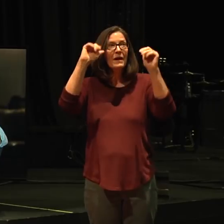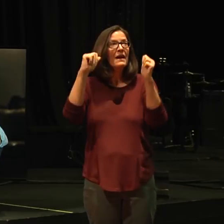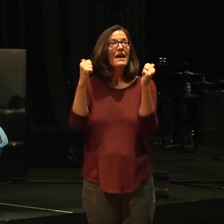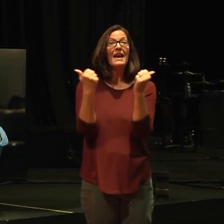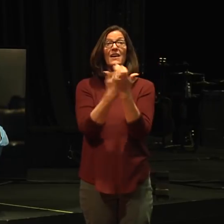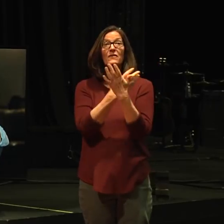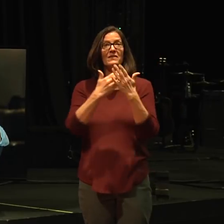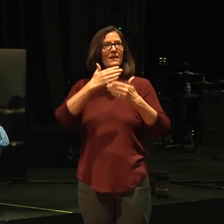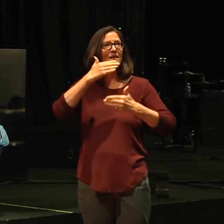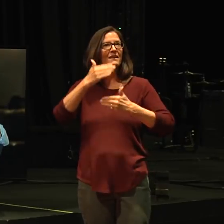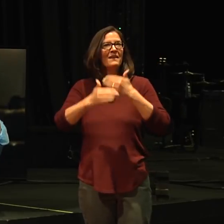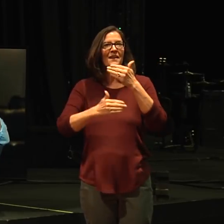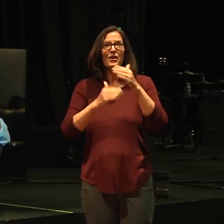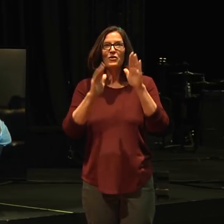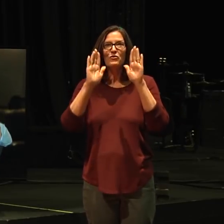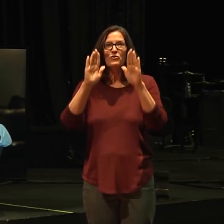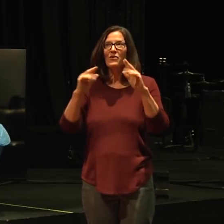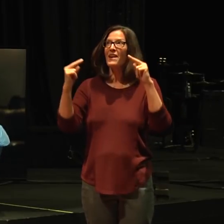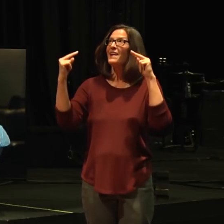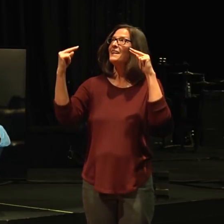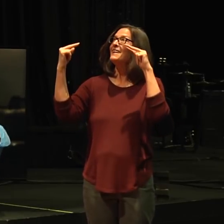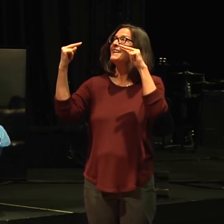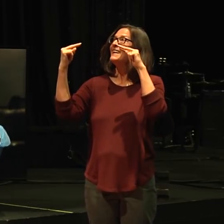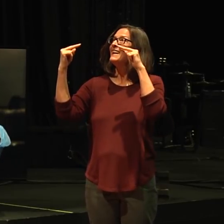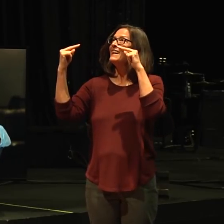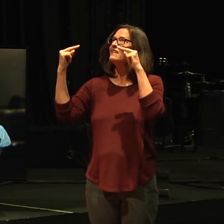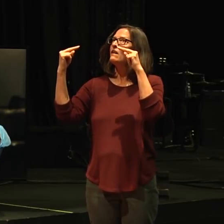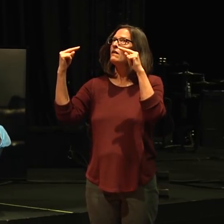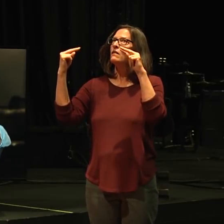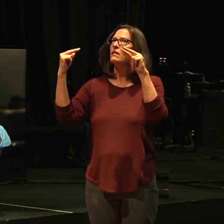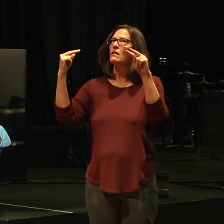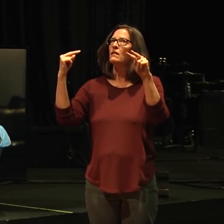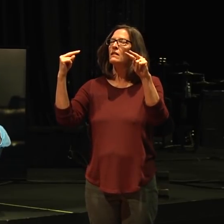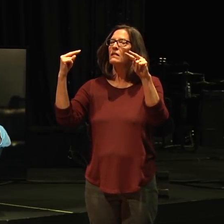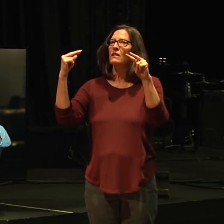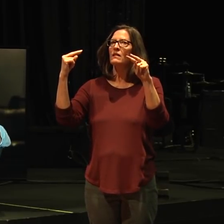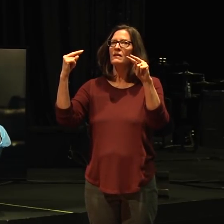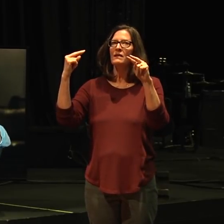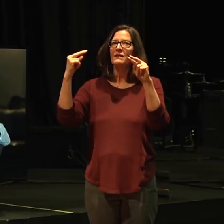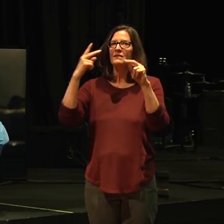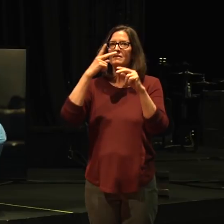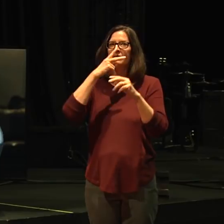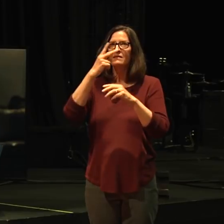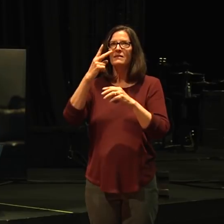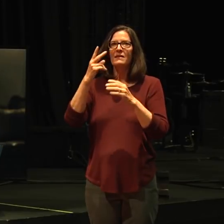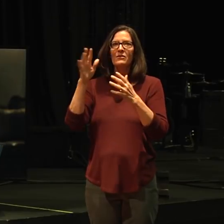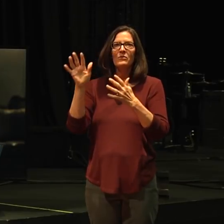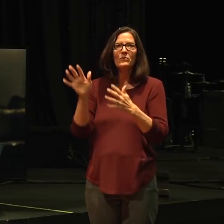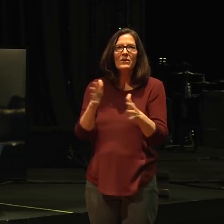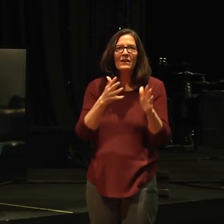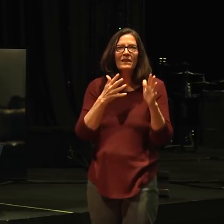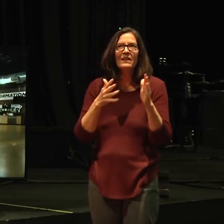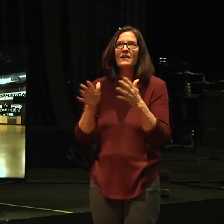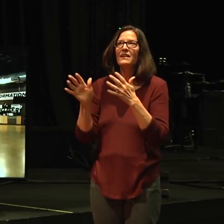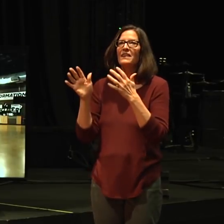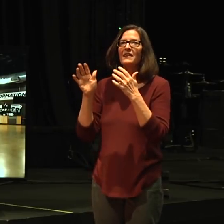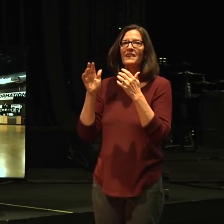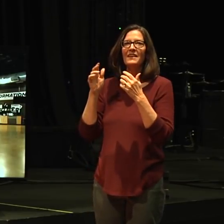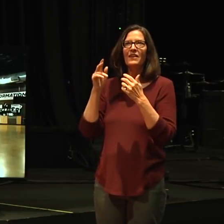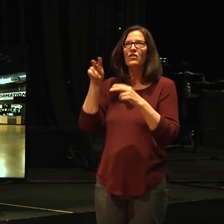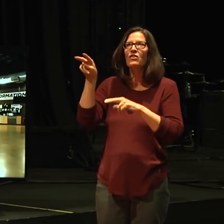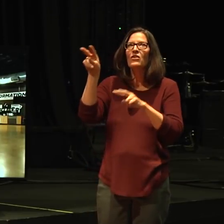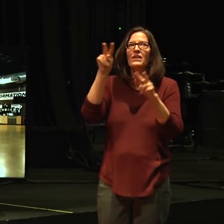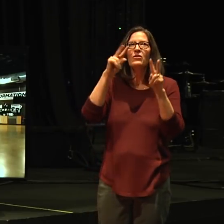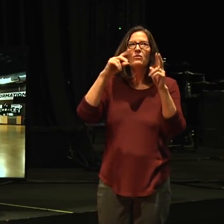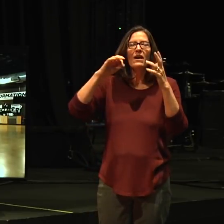going great until reality set in. And Peter took his eyes off Jesus and he started looking